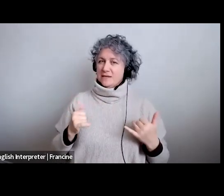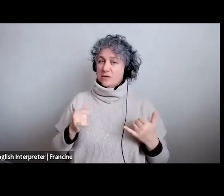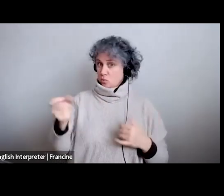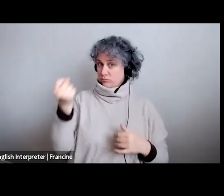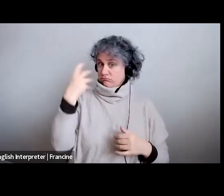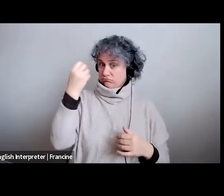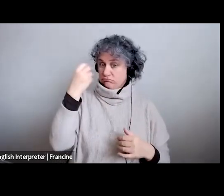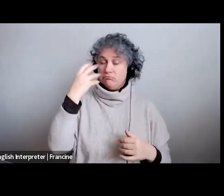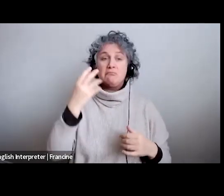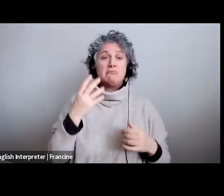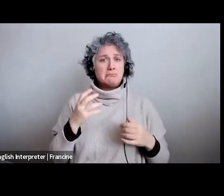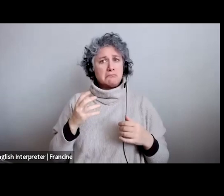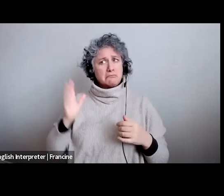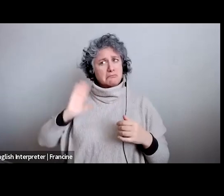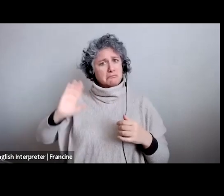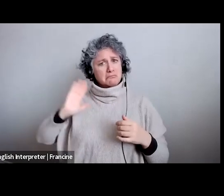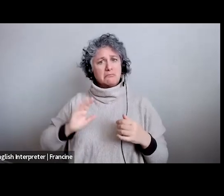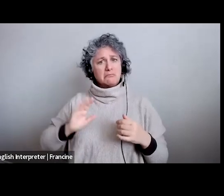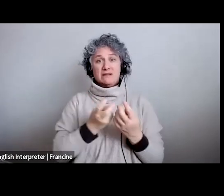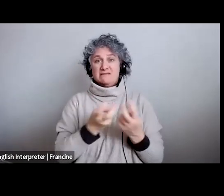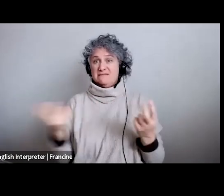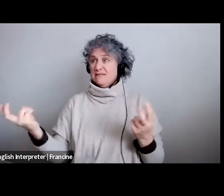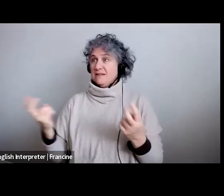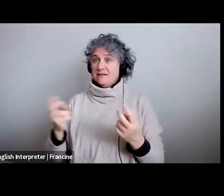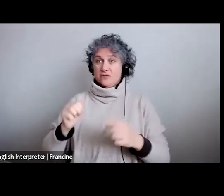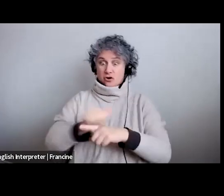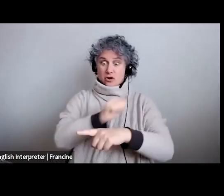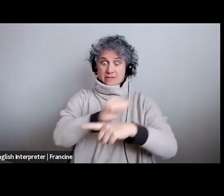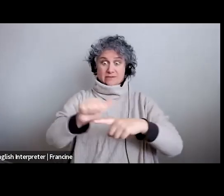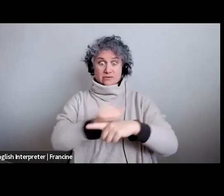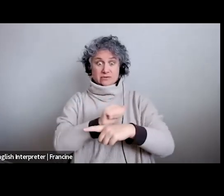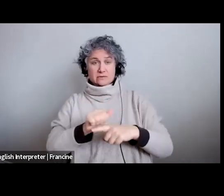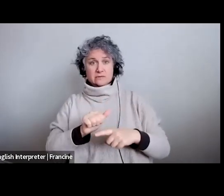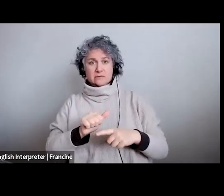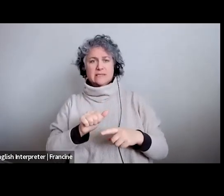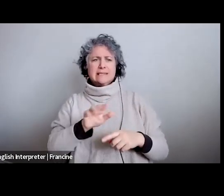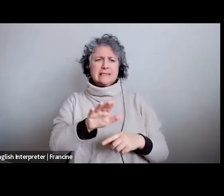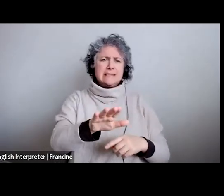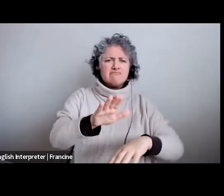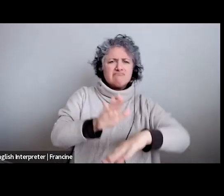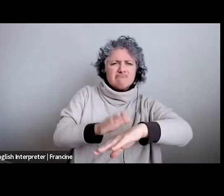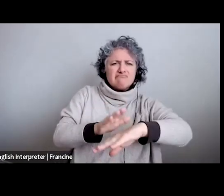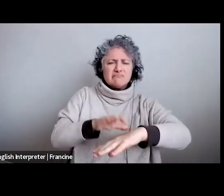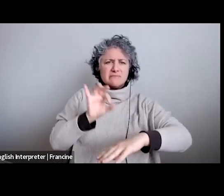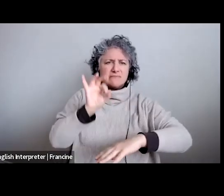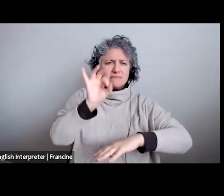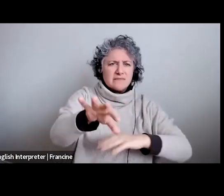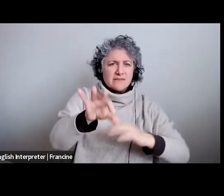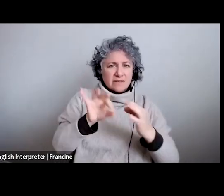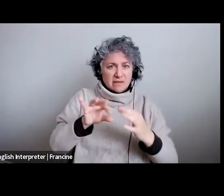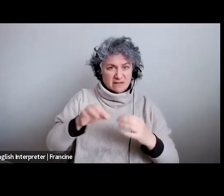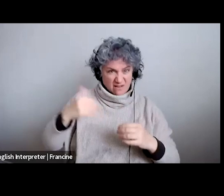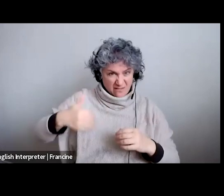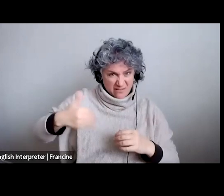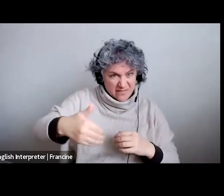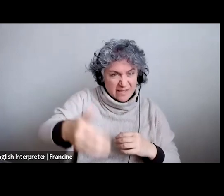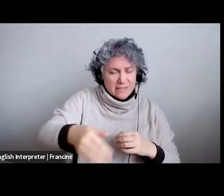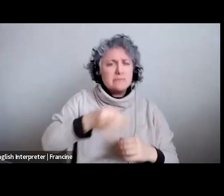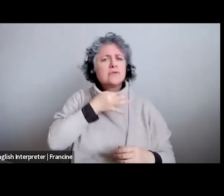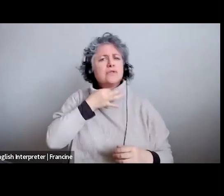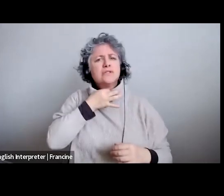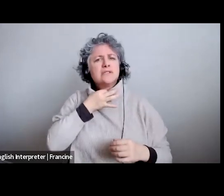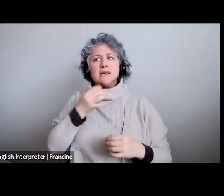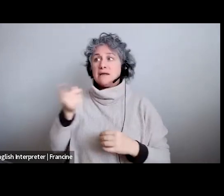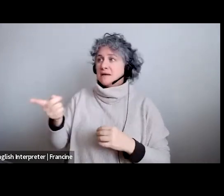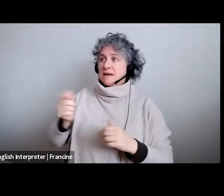auditioners how often does that happen and and what advice can you give to actors who are